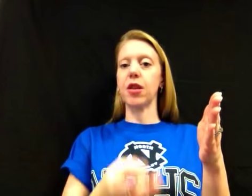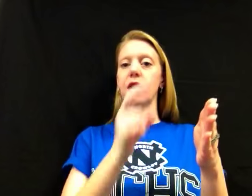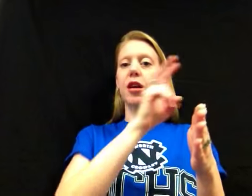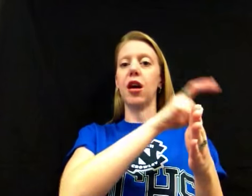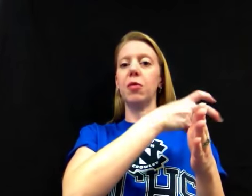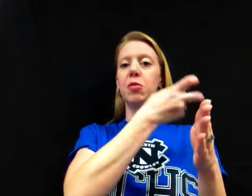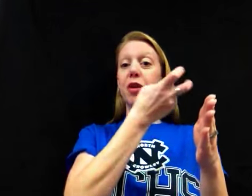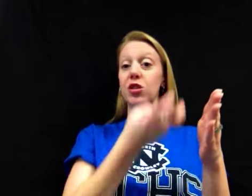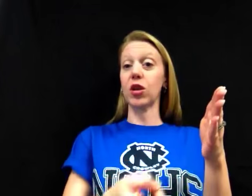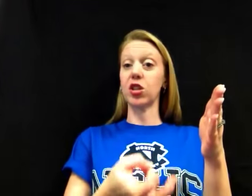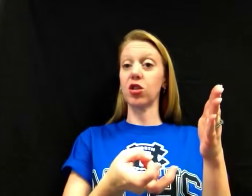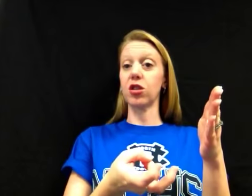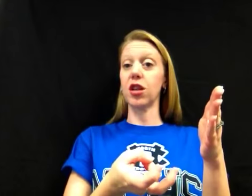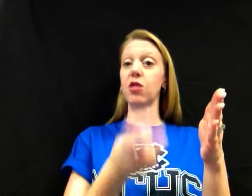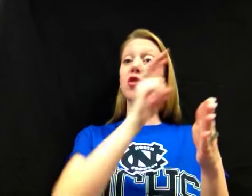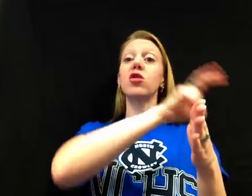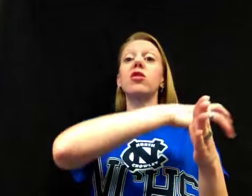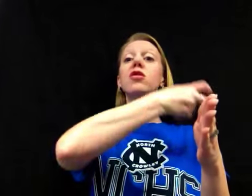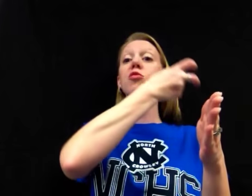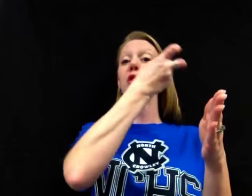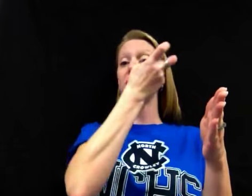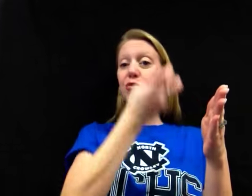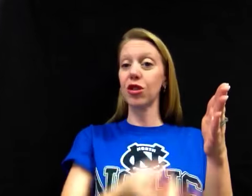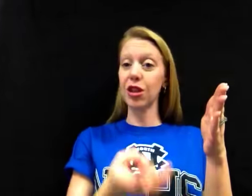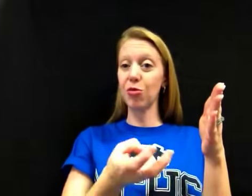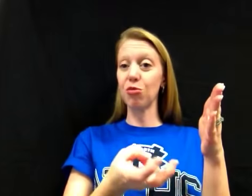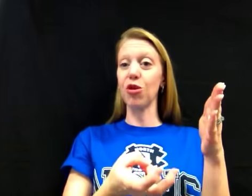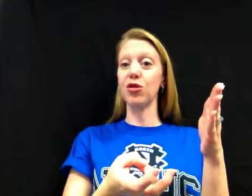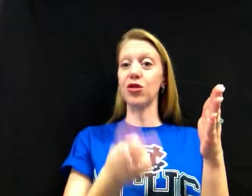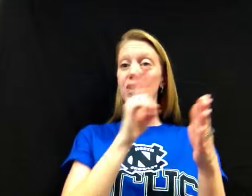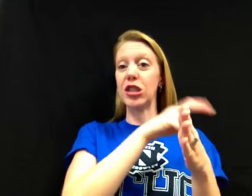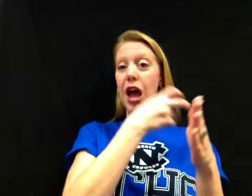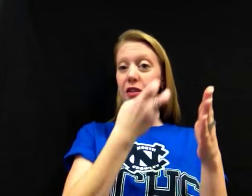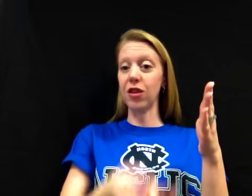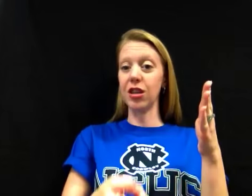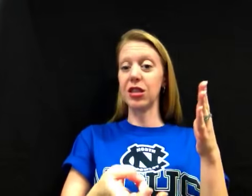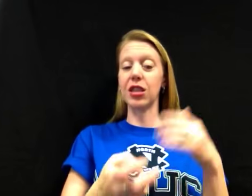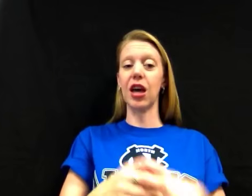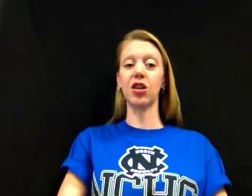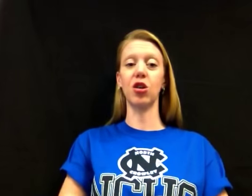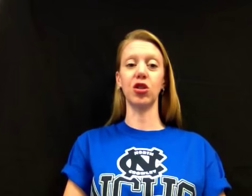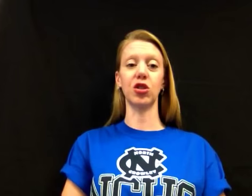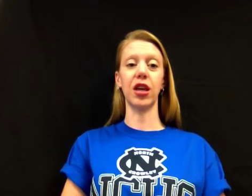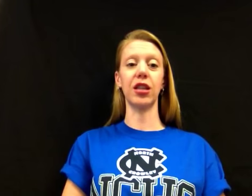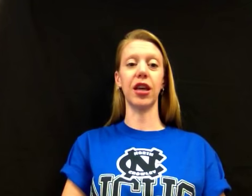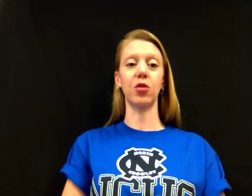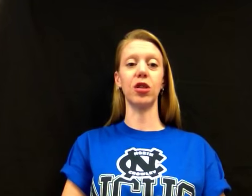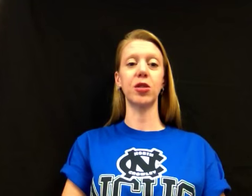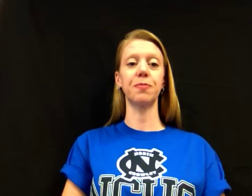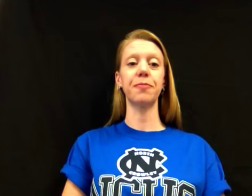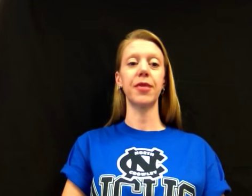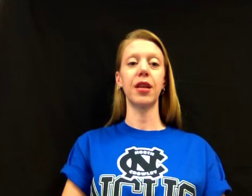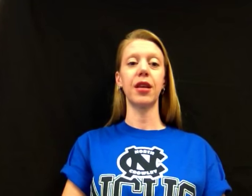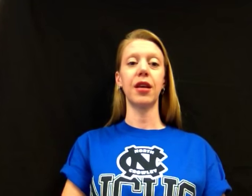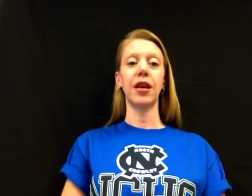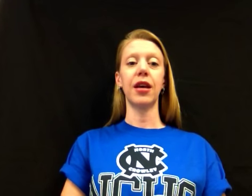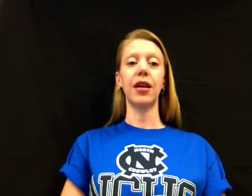something. The best way to learn a language is to be completely immersed, to dive into that culture, that language. And